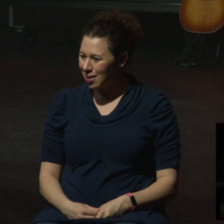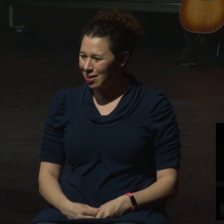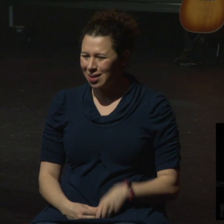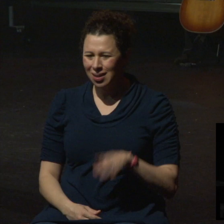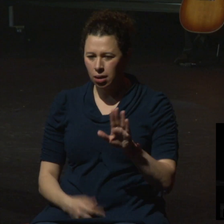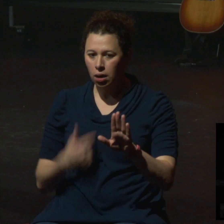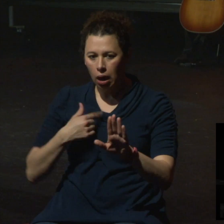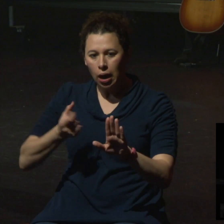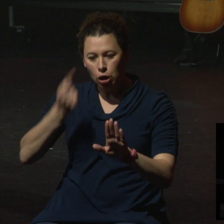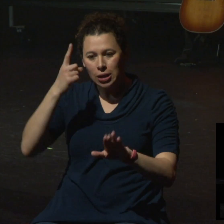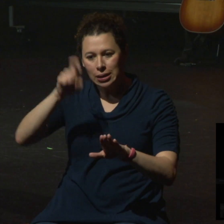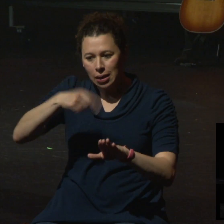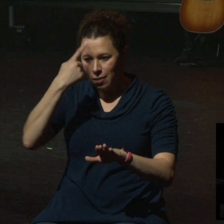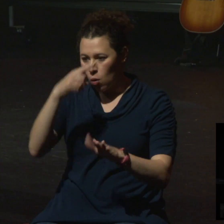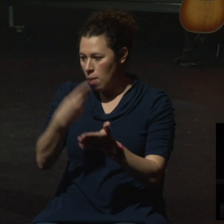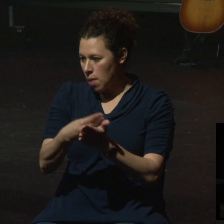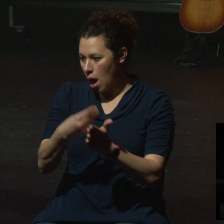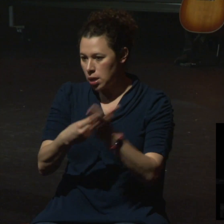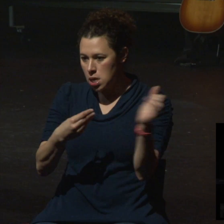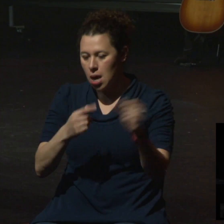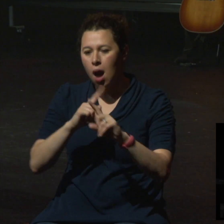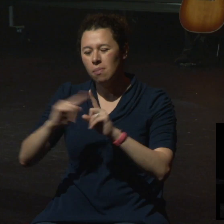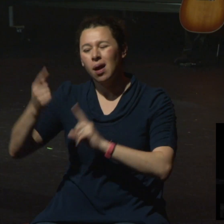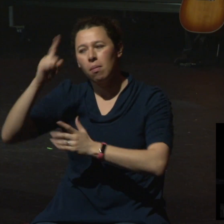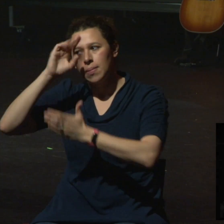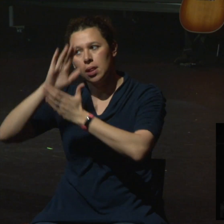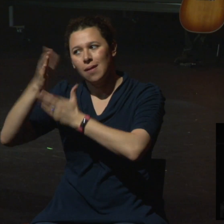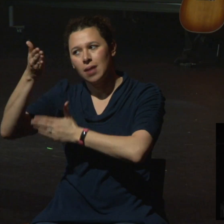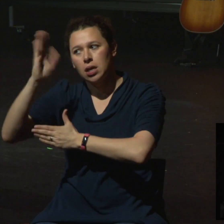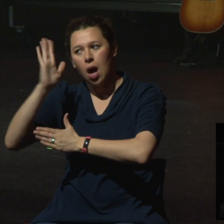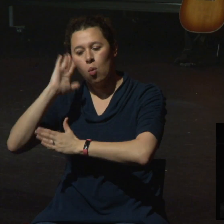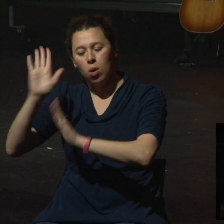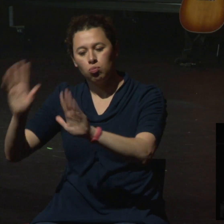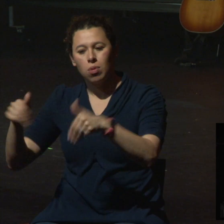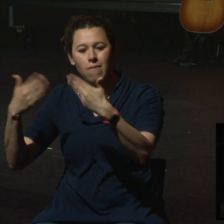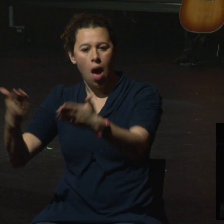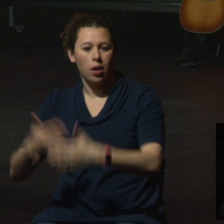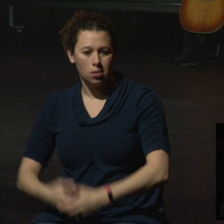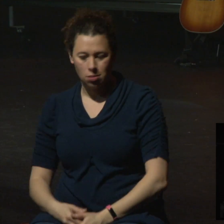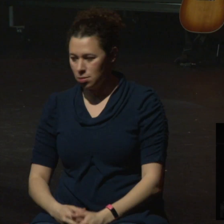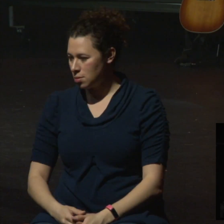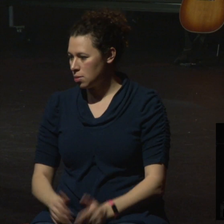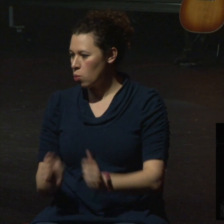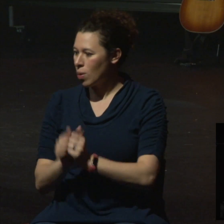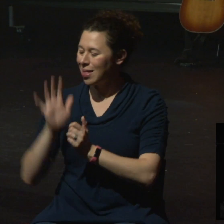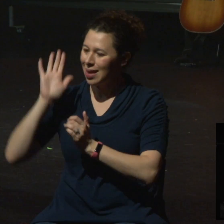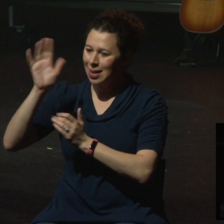need for money, but here's the thing. I believe God's going to provide according to his riches and